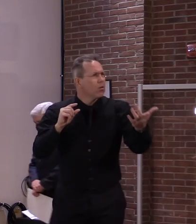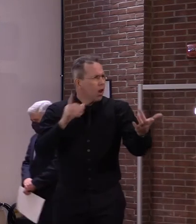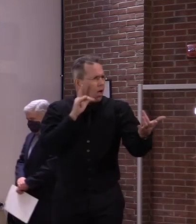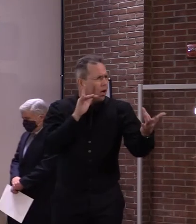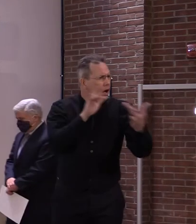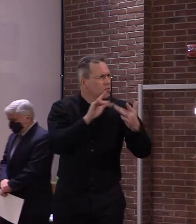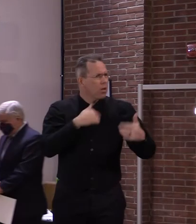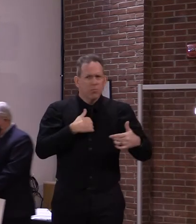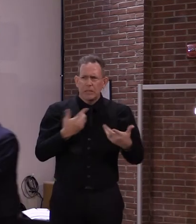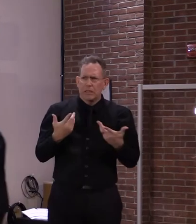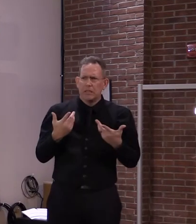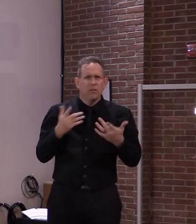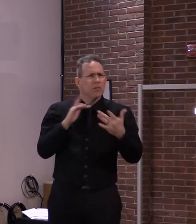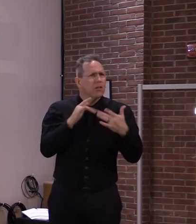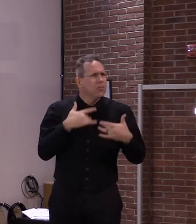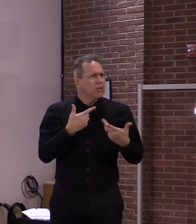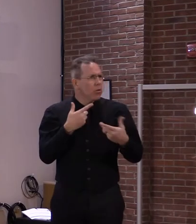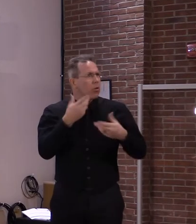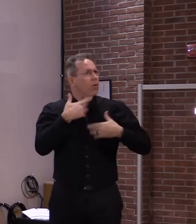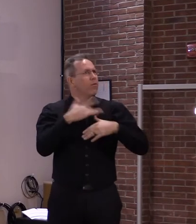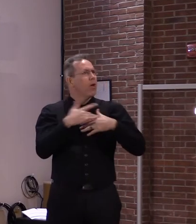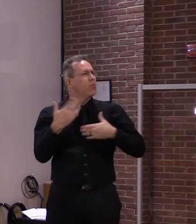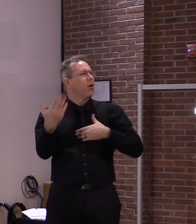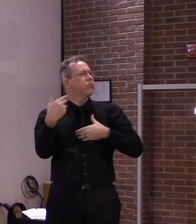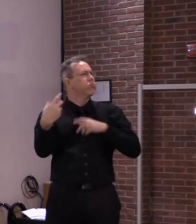they are in fact on that place